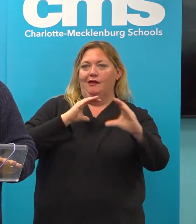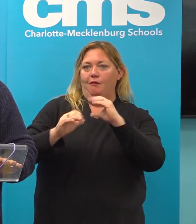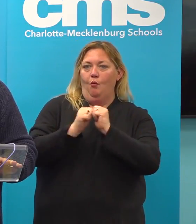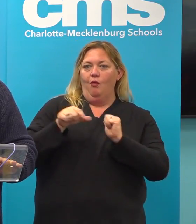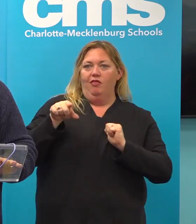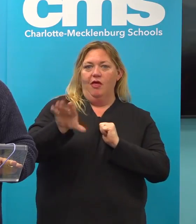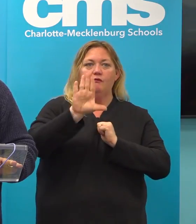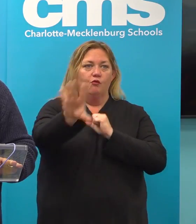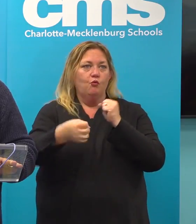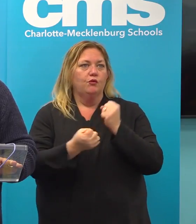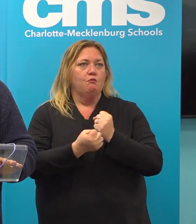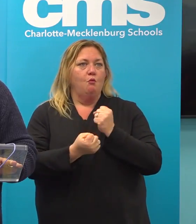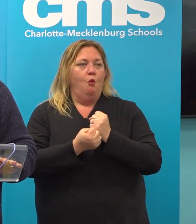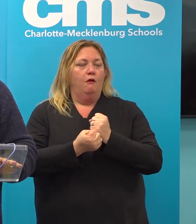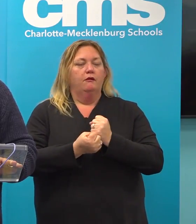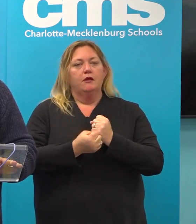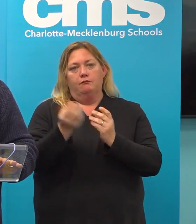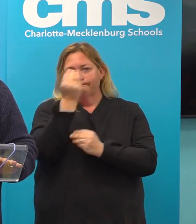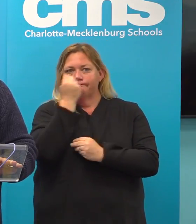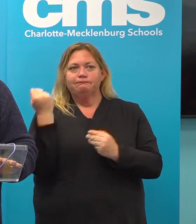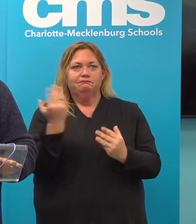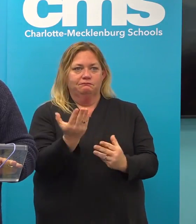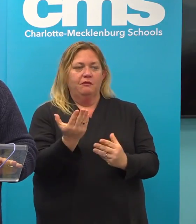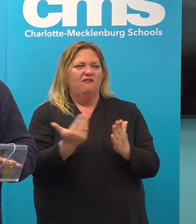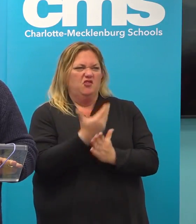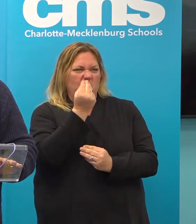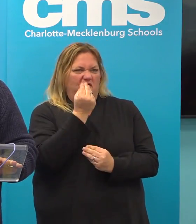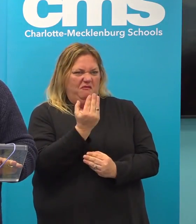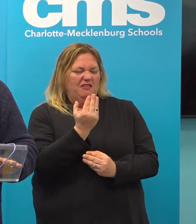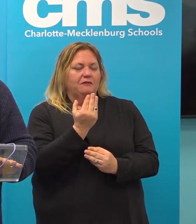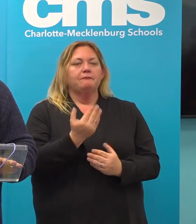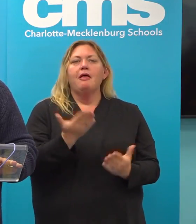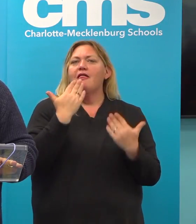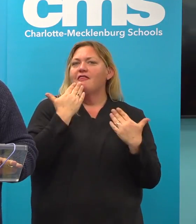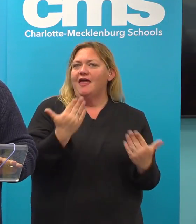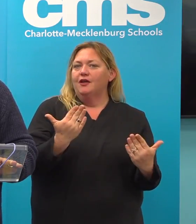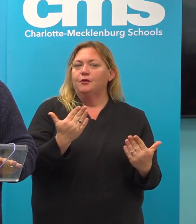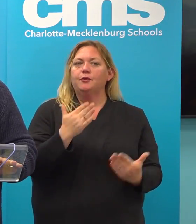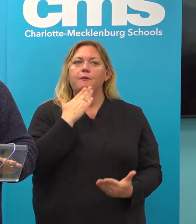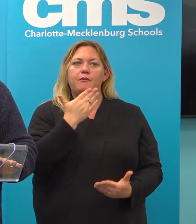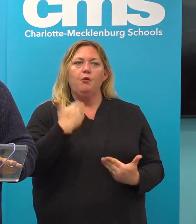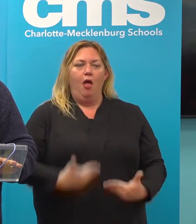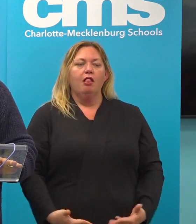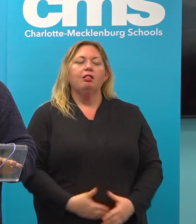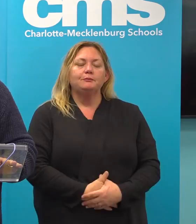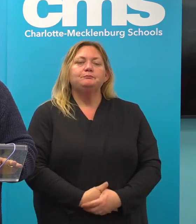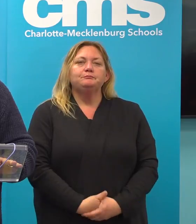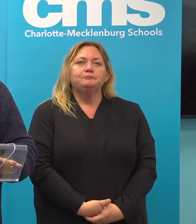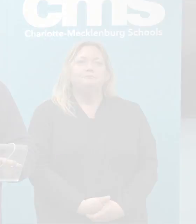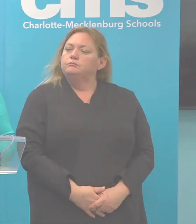them on your behalf and keep you up to date. Thank you so much, and please be well.